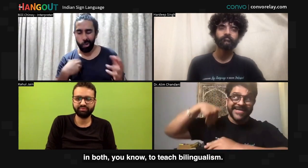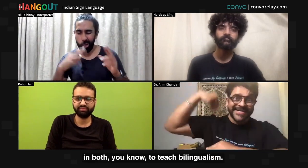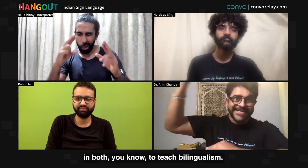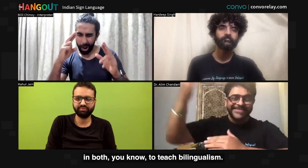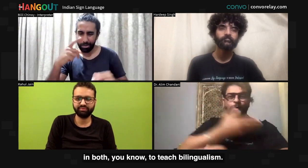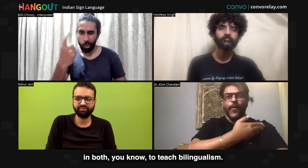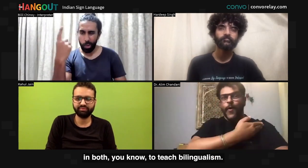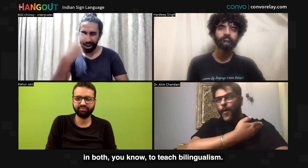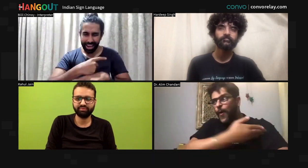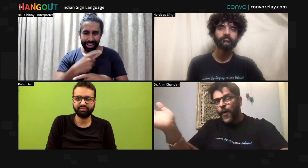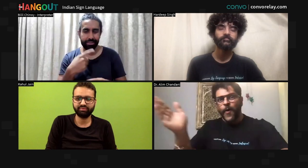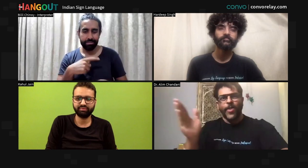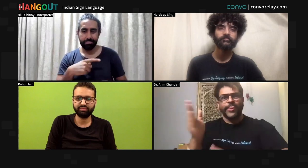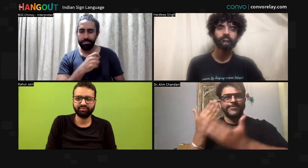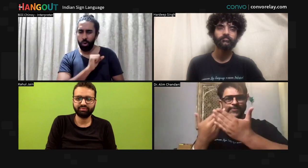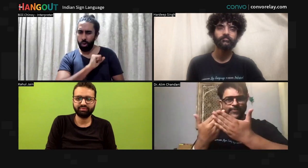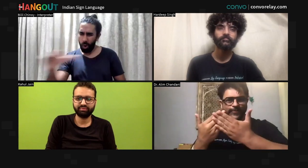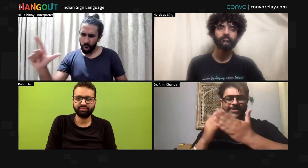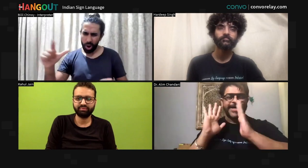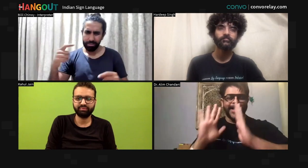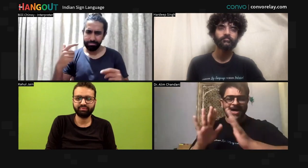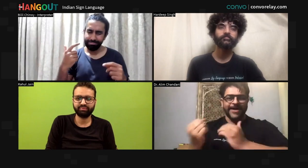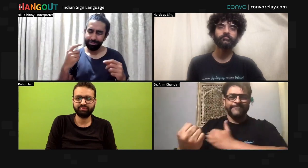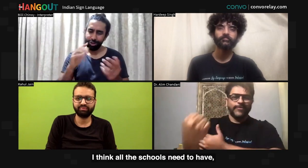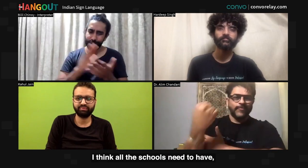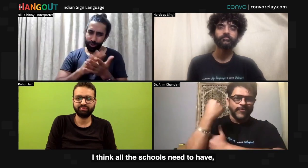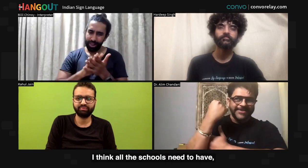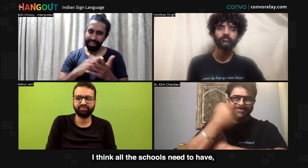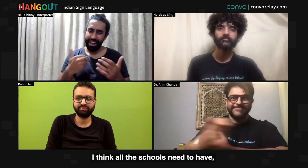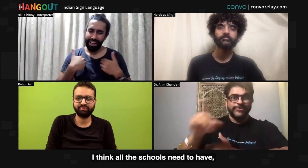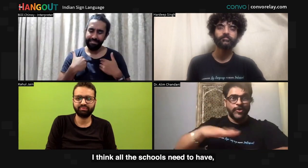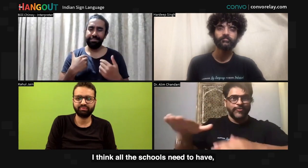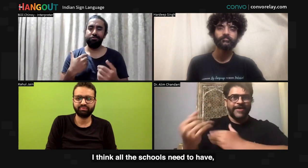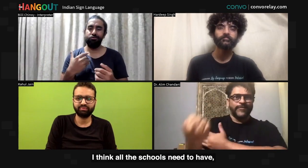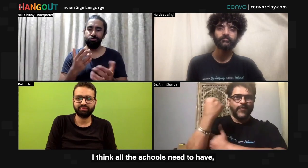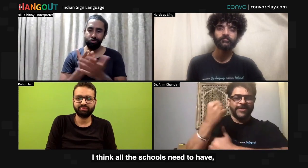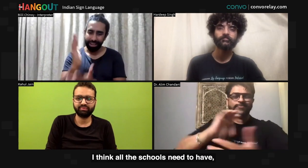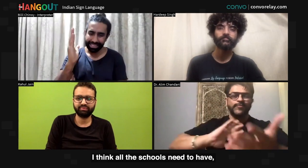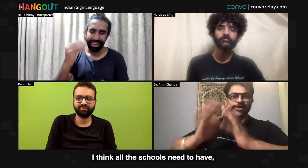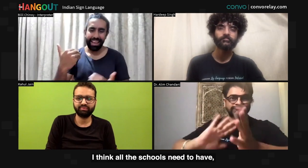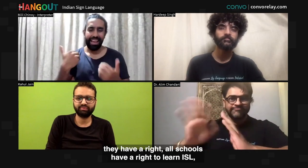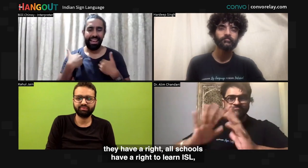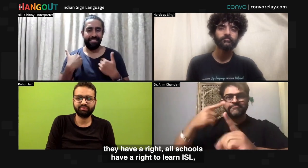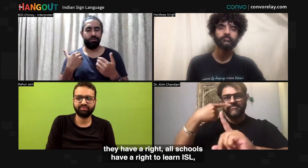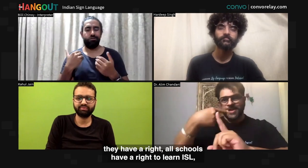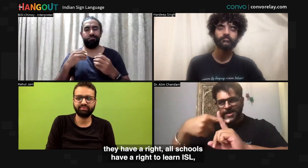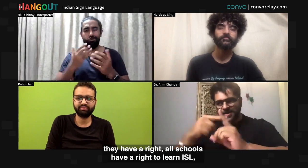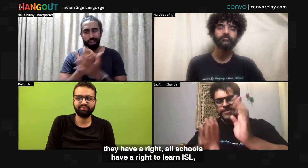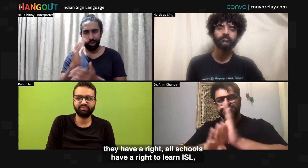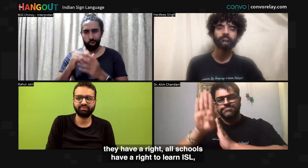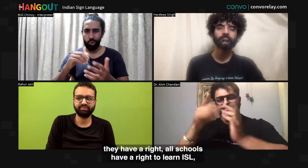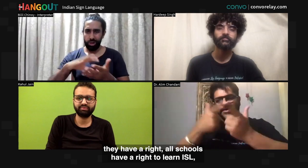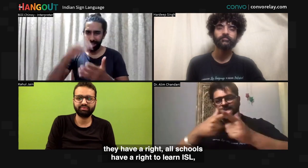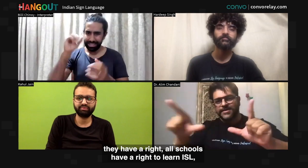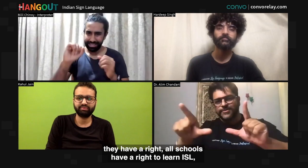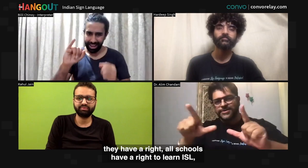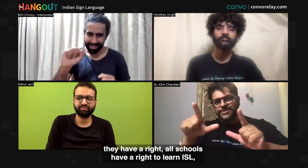bilingualism. Um, uh, I think all the schools need to have, they have a right, all schools have a right to